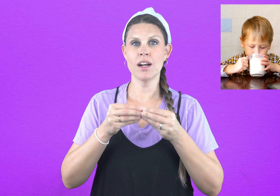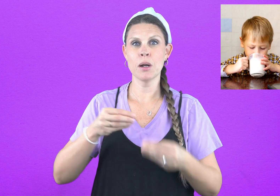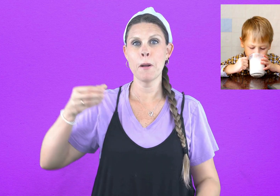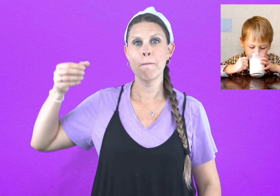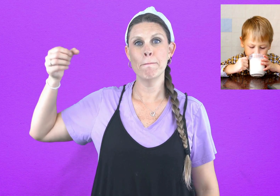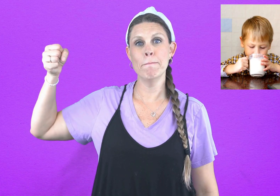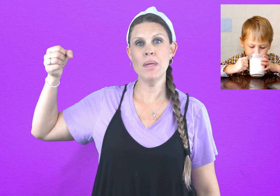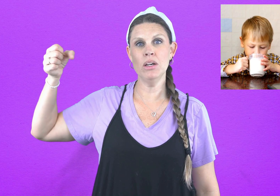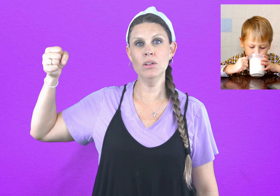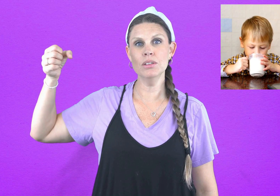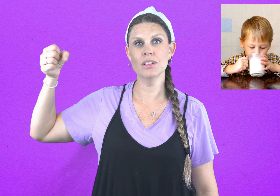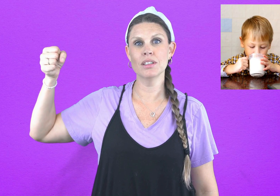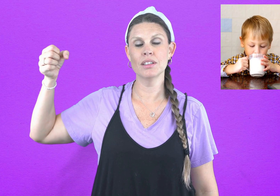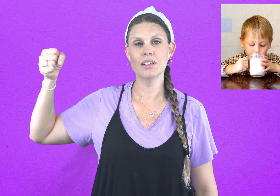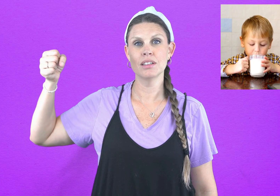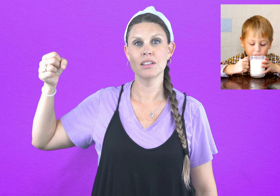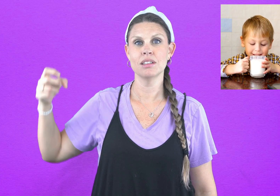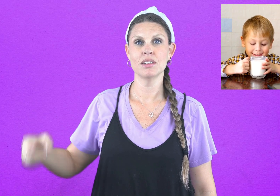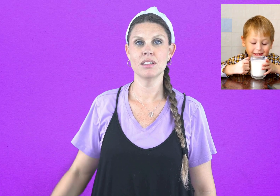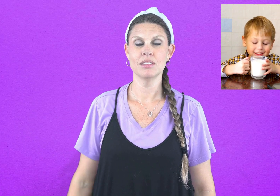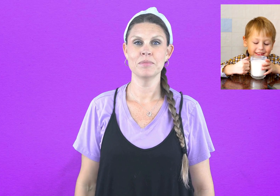More milk,